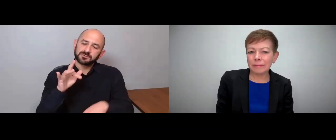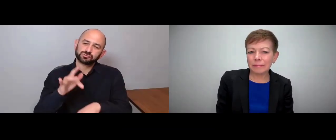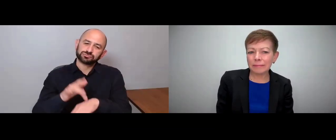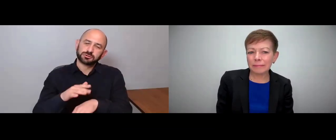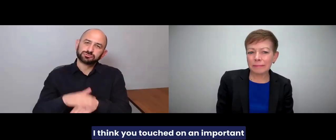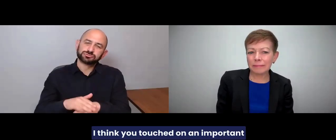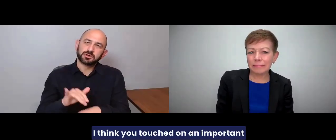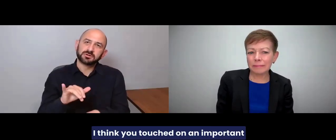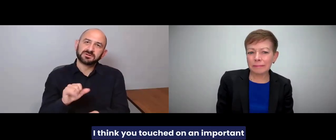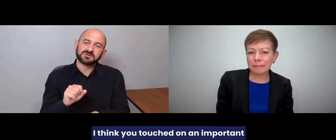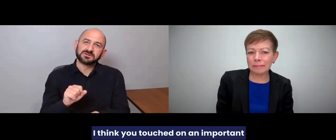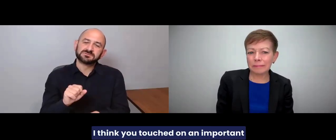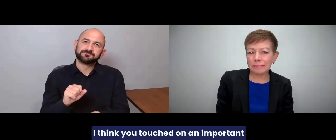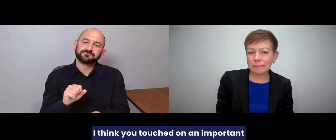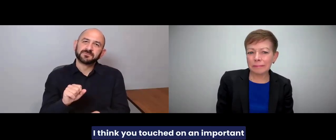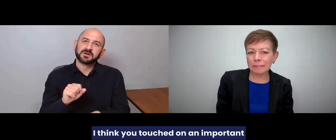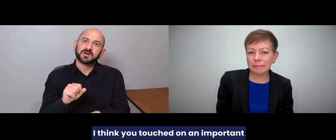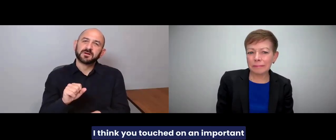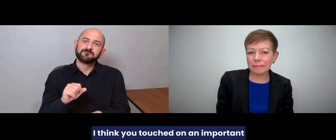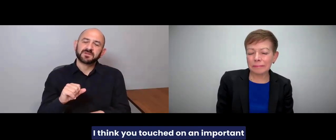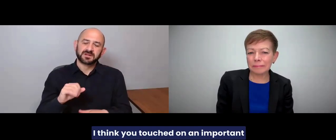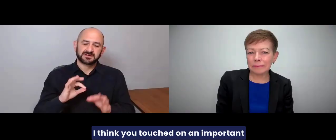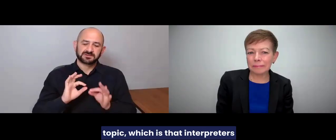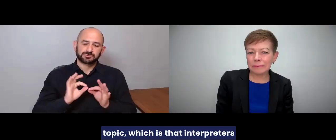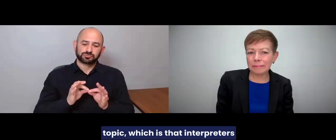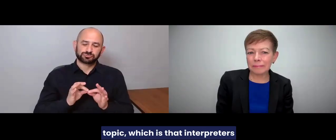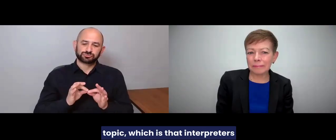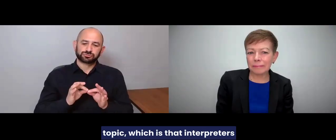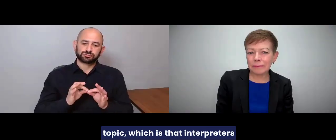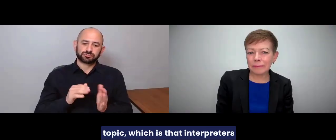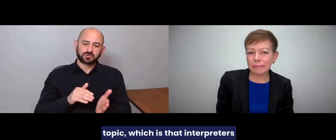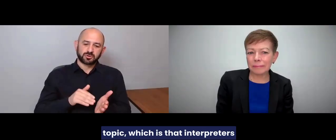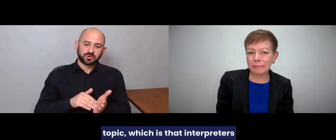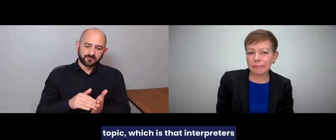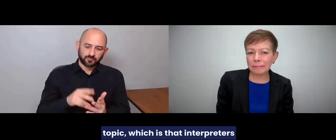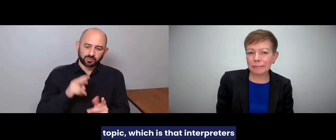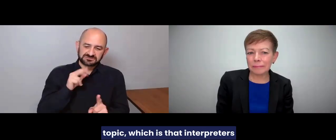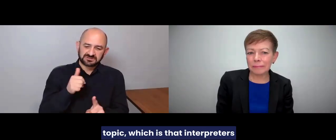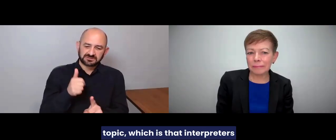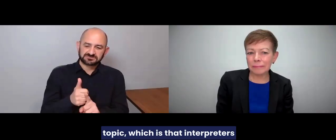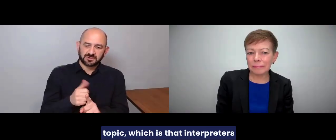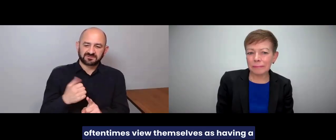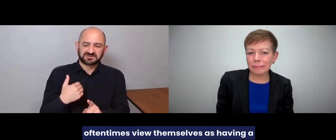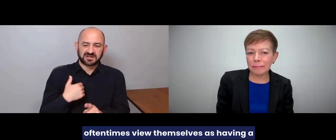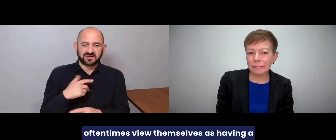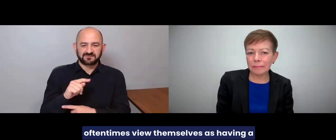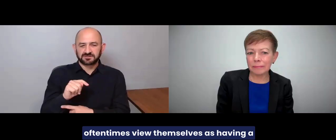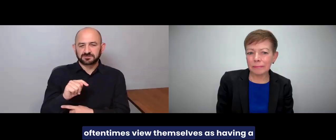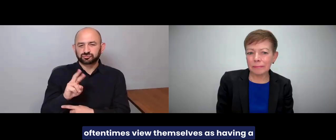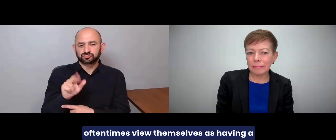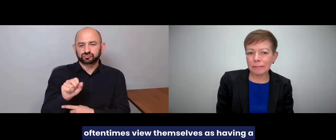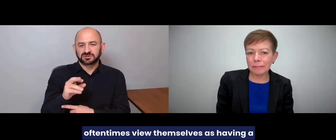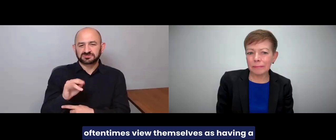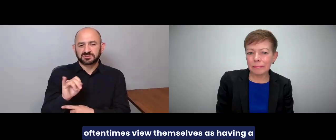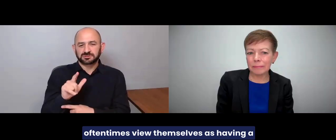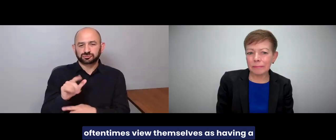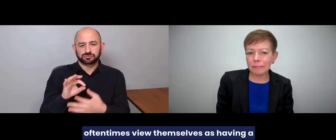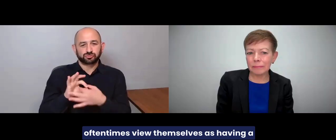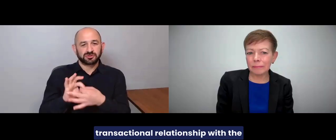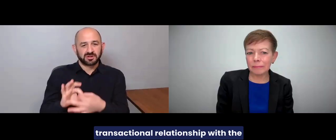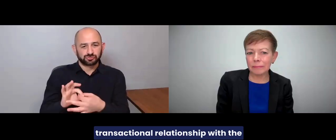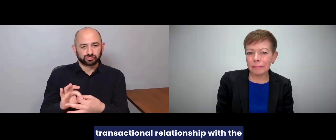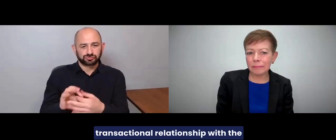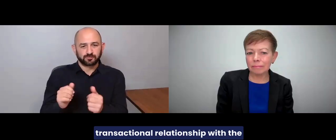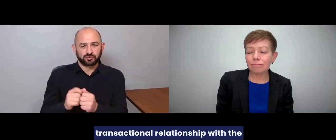does. I think you touched on an important topic, which is that interpreters oftentimes view themselves as